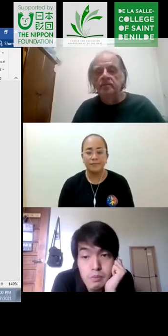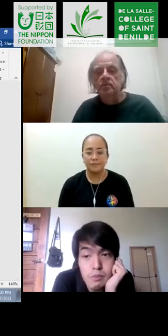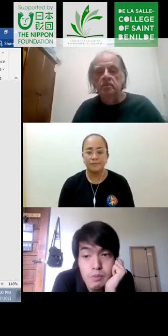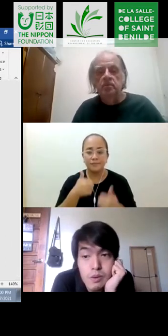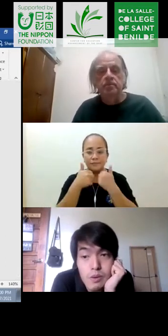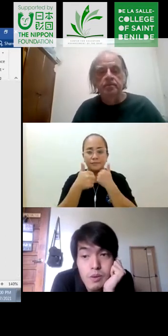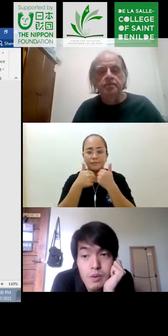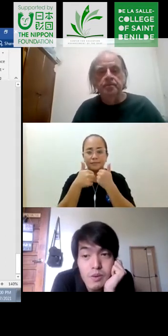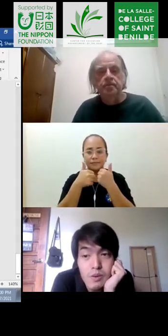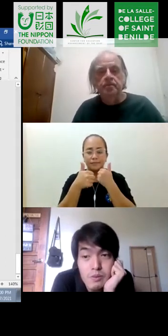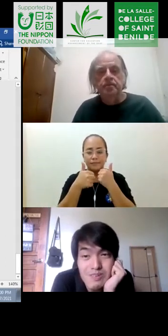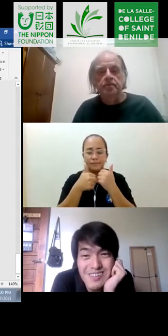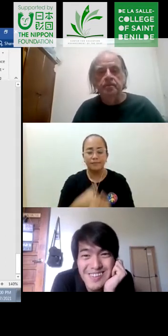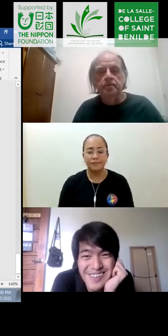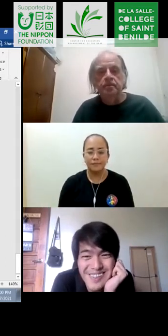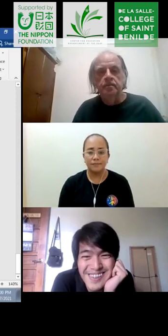Okay.